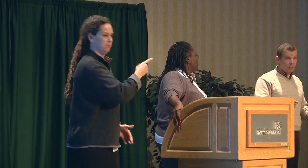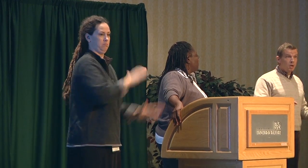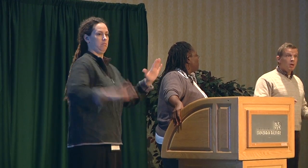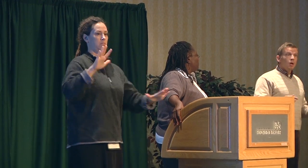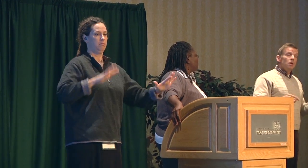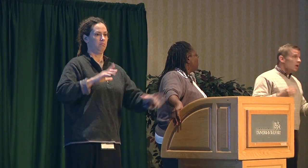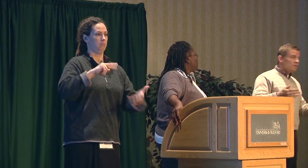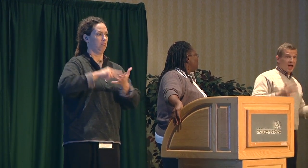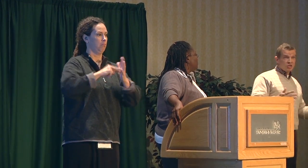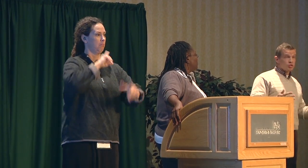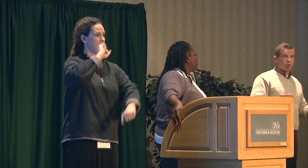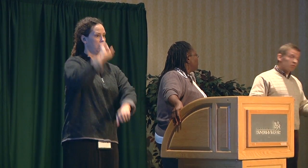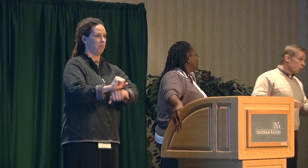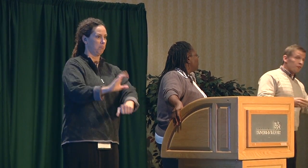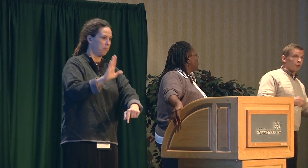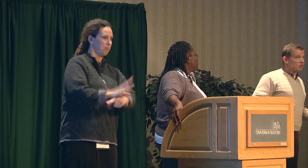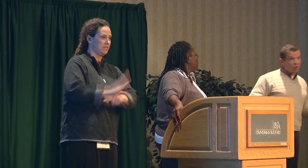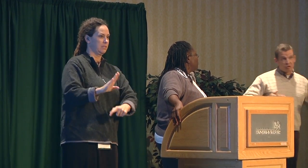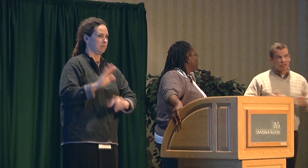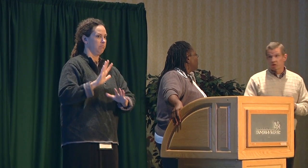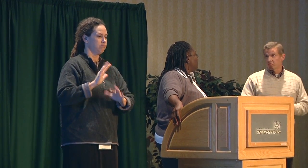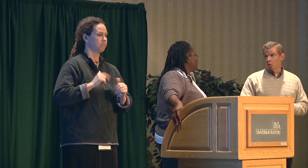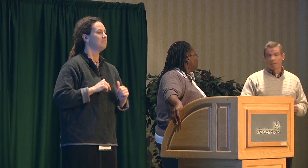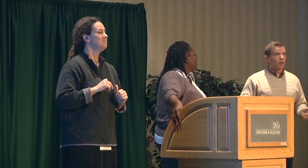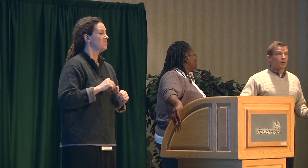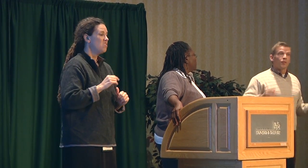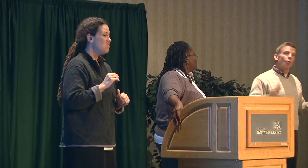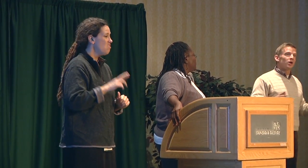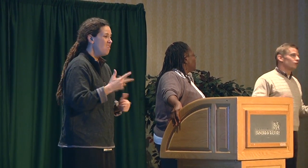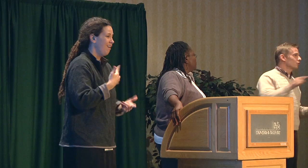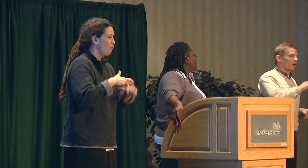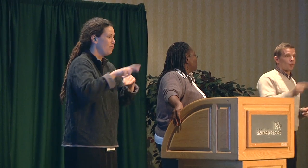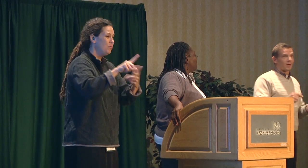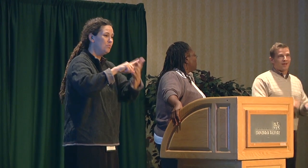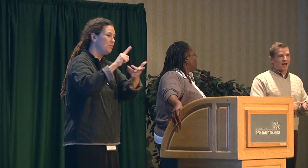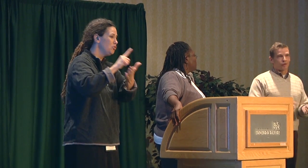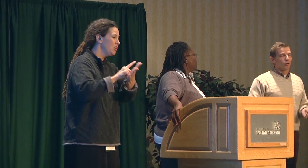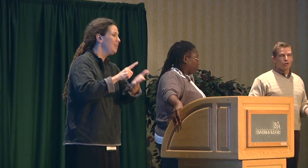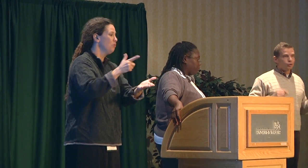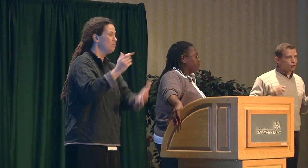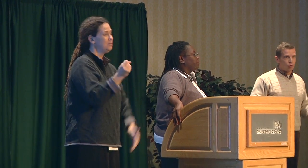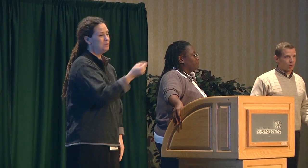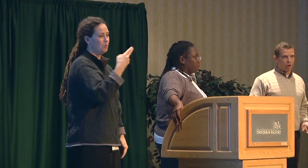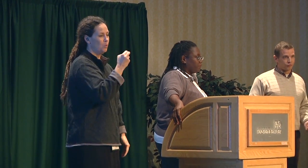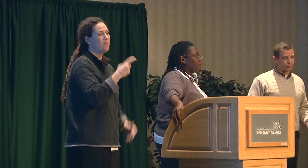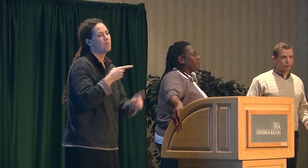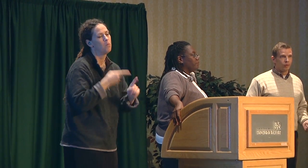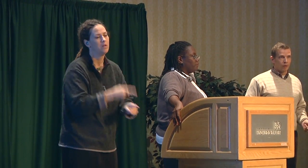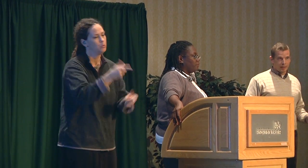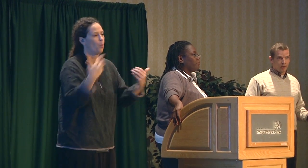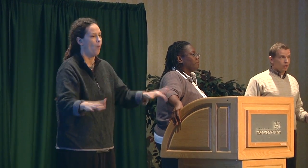right? And if that doesn't work, we'll refer you to lawyers and you can sue them. But the point is, you guys want a doctor, you don't want a